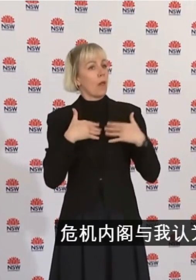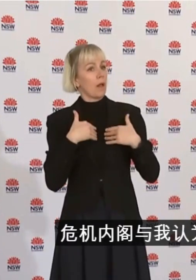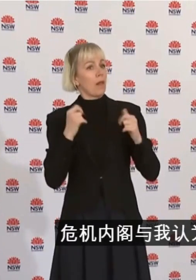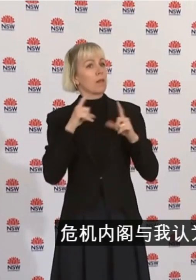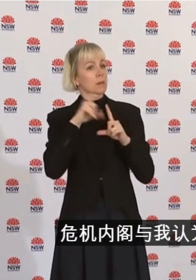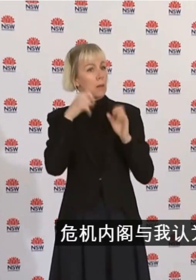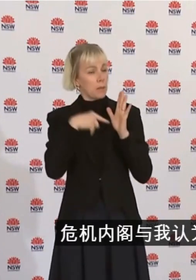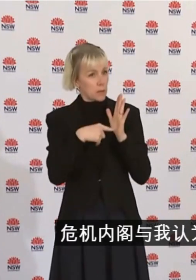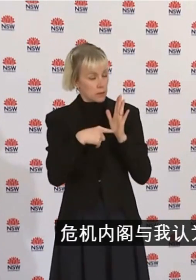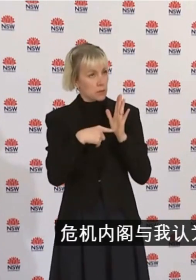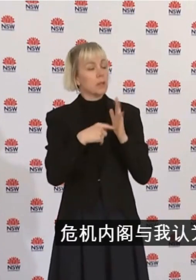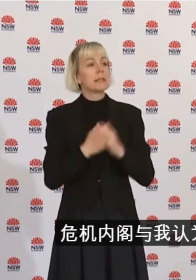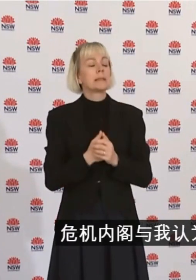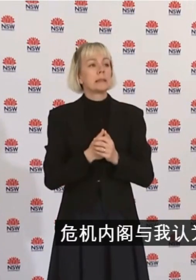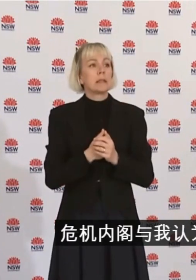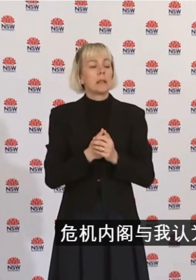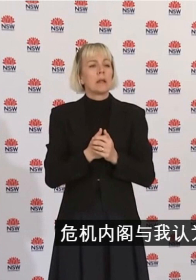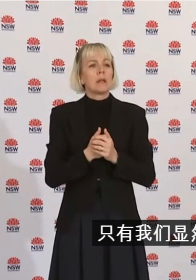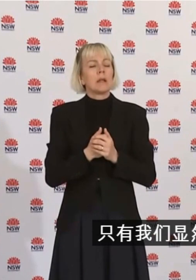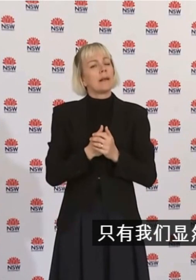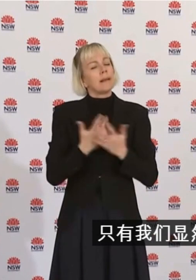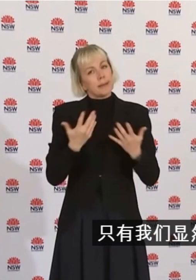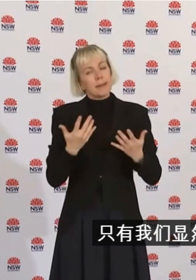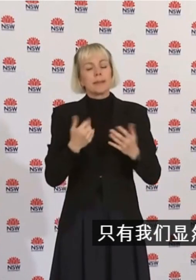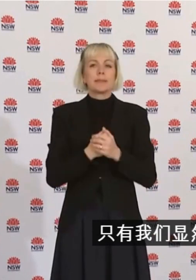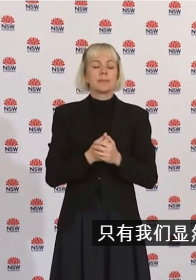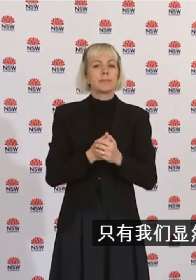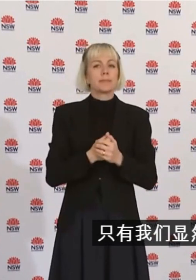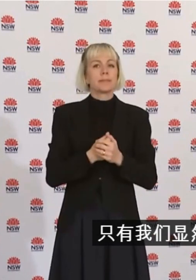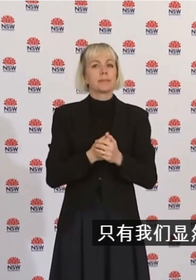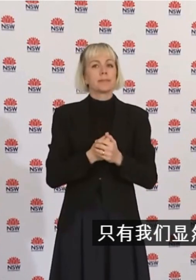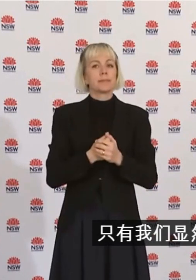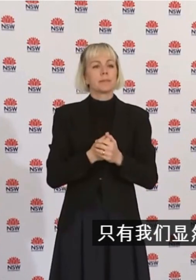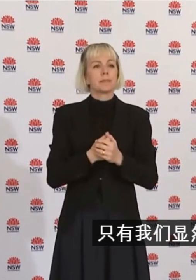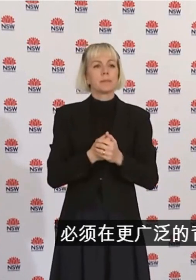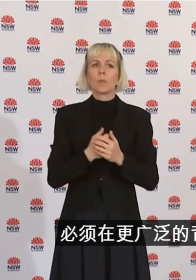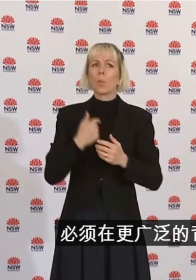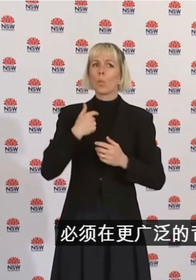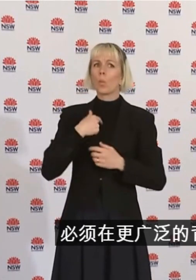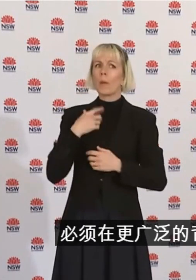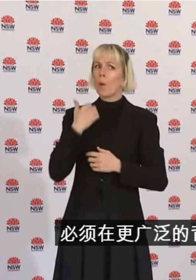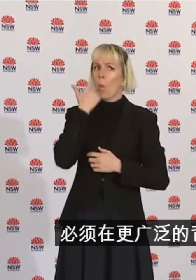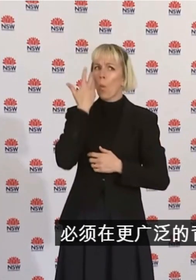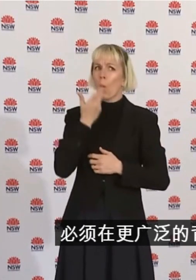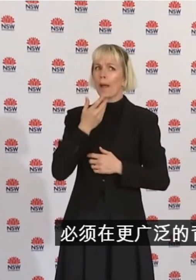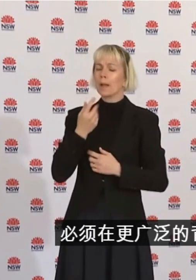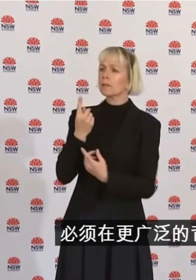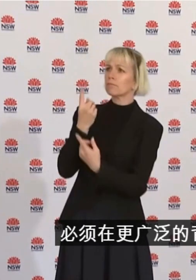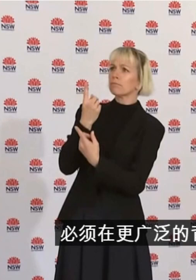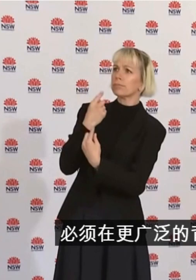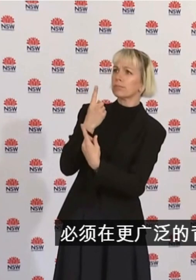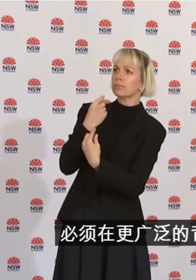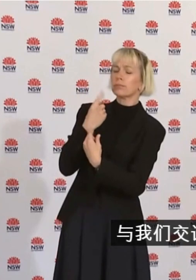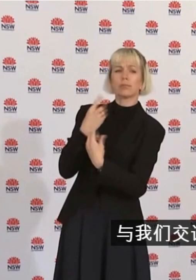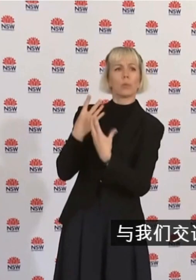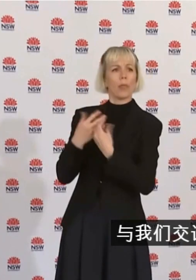Cabinet with, I think sometimes there's a view that we obviously take health advice, but it has to be considered in the broader context of